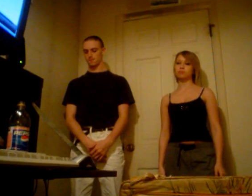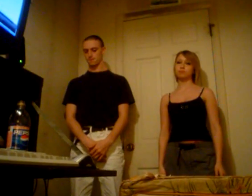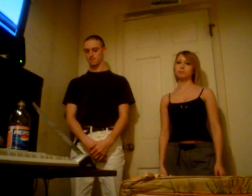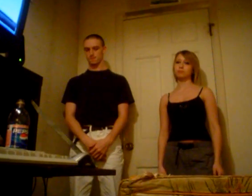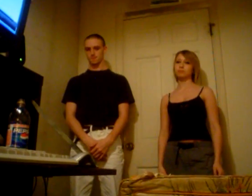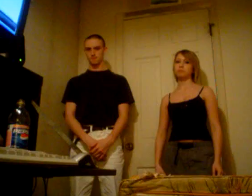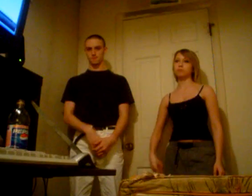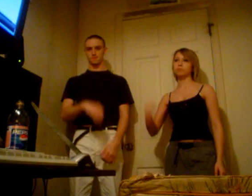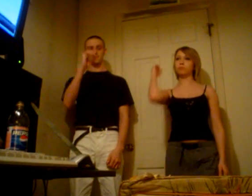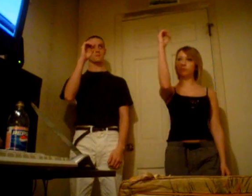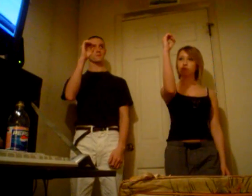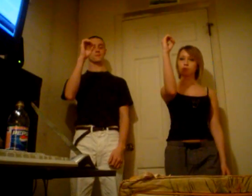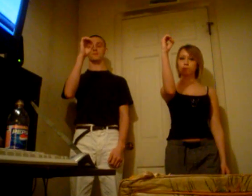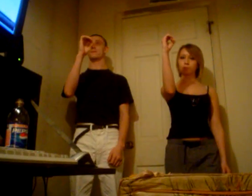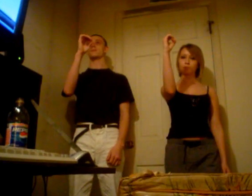Torn Ooh